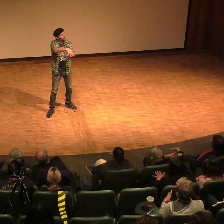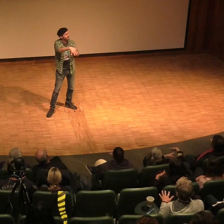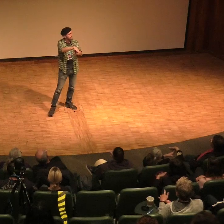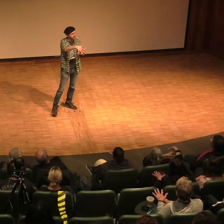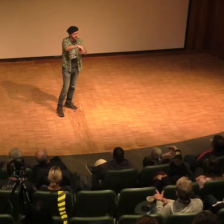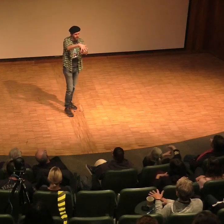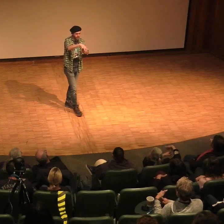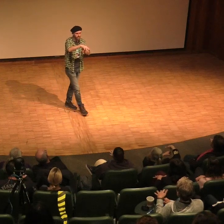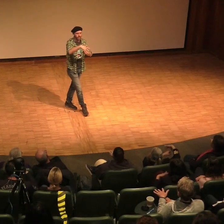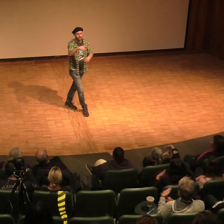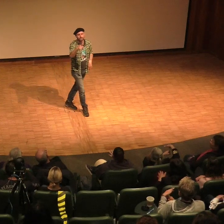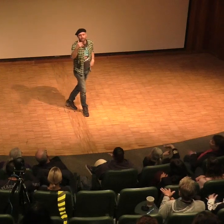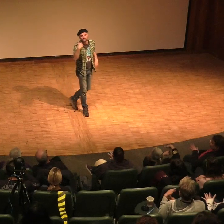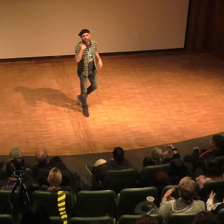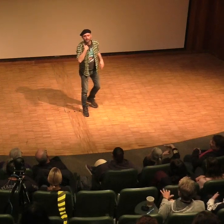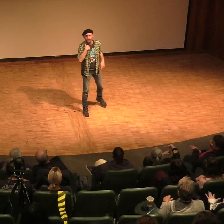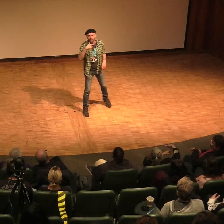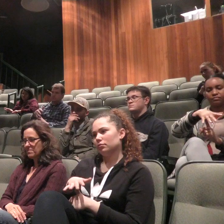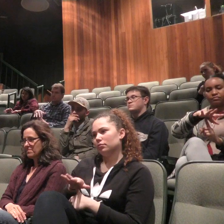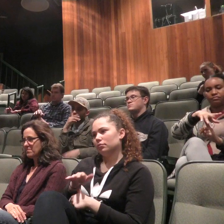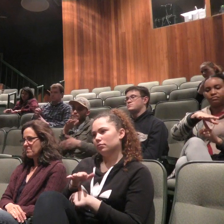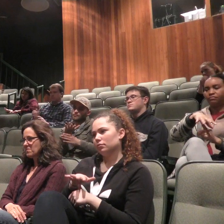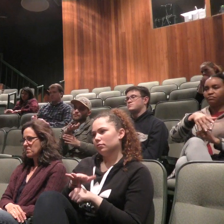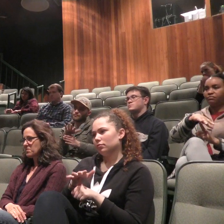This is the sign for leaf.